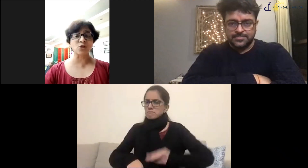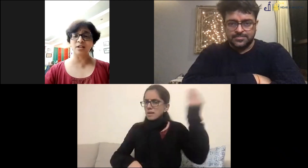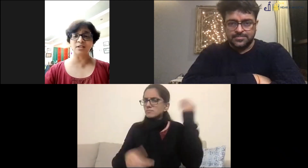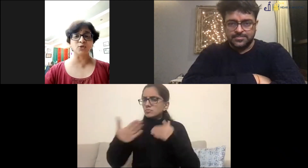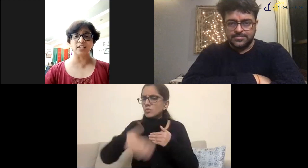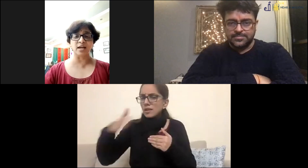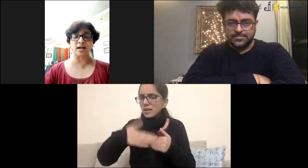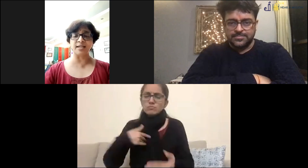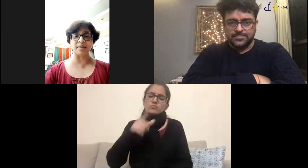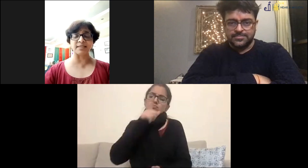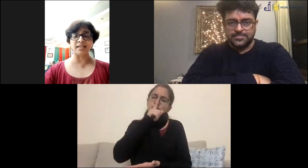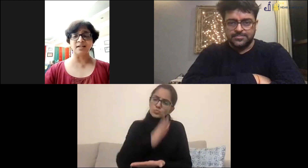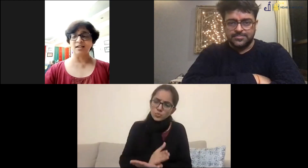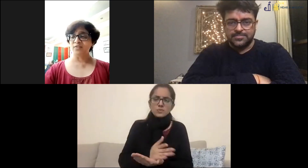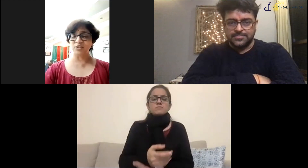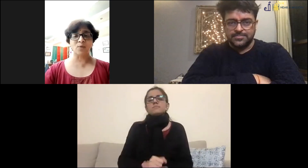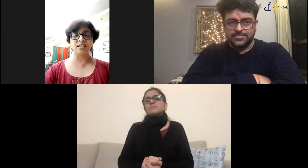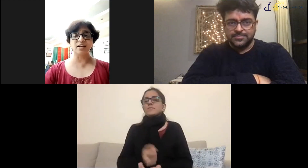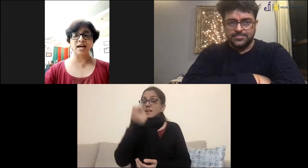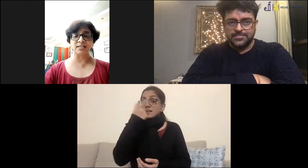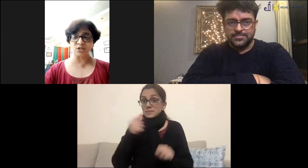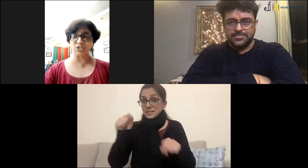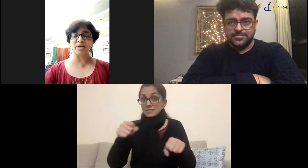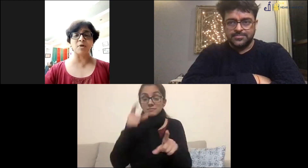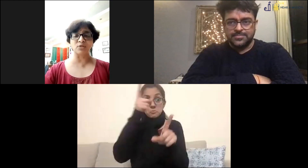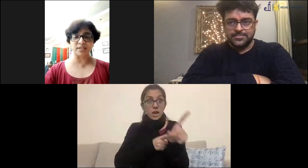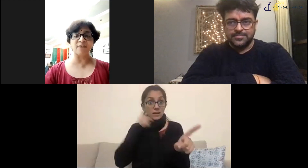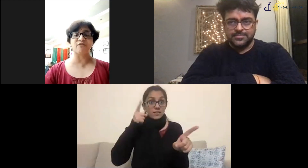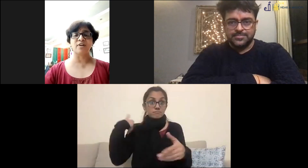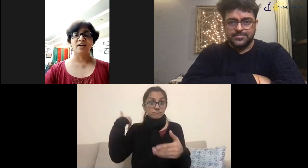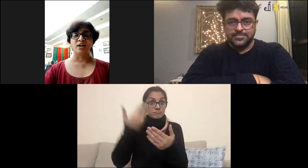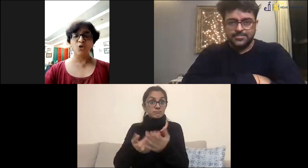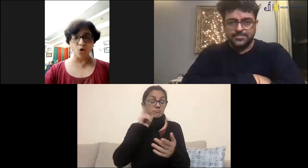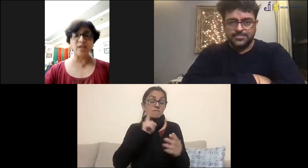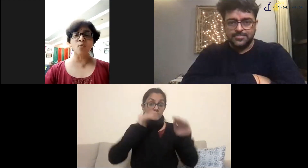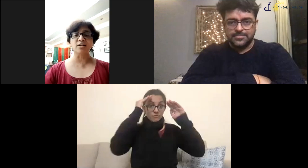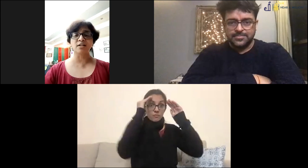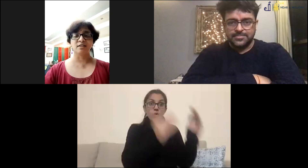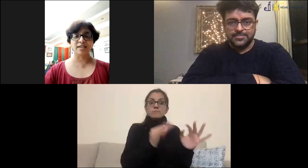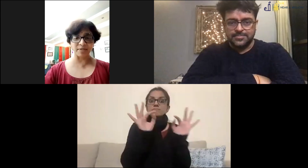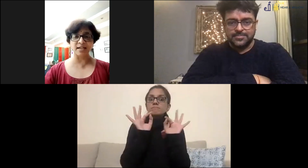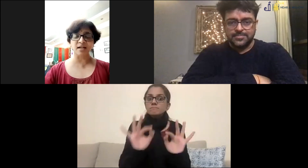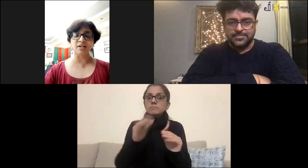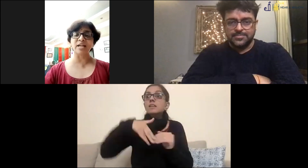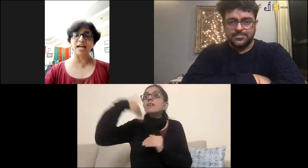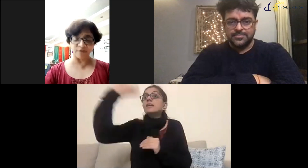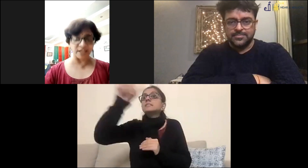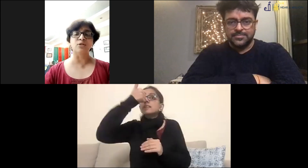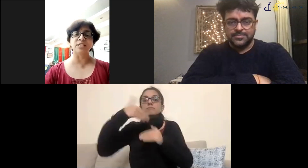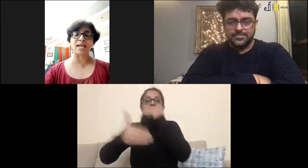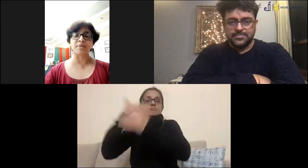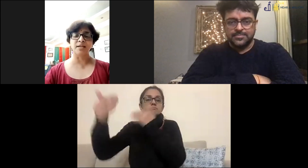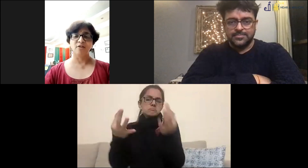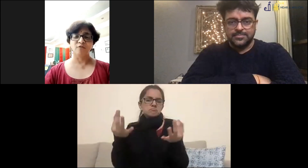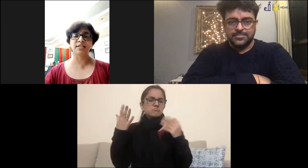that's all, Alim. I think this 1 year has just been about the deaf knowing what can be done in our country, and very good things